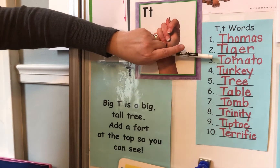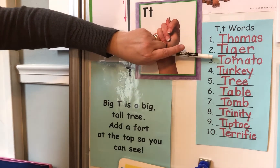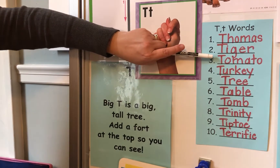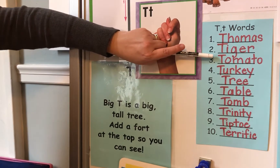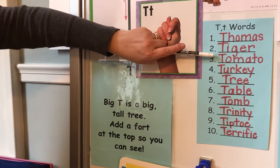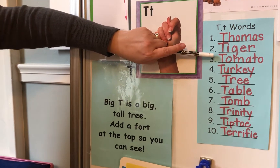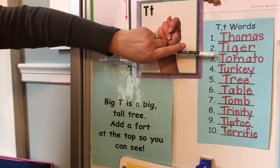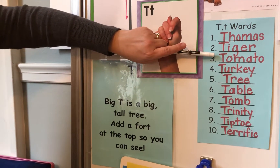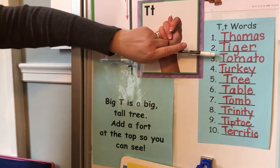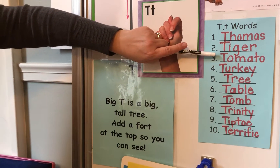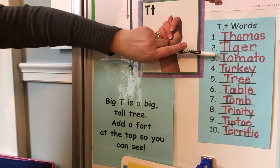Tomato.